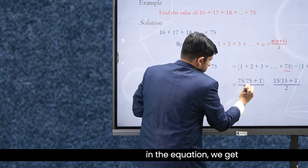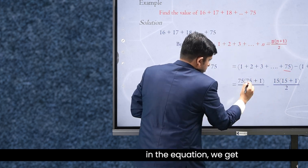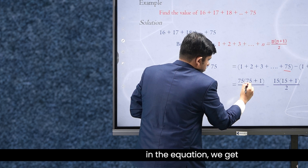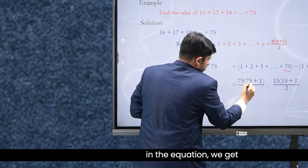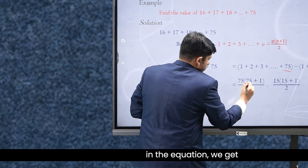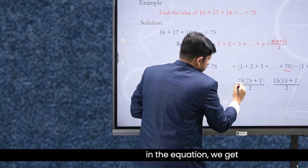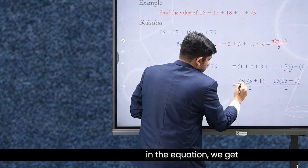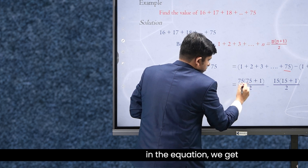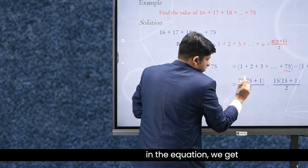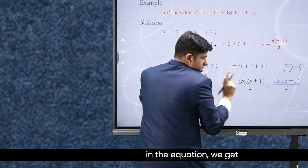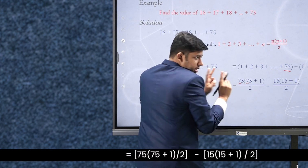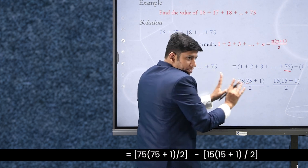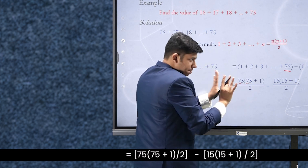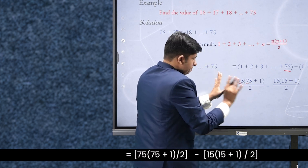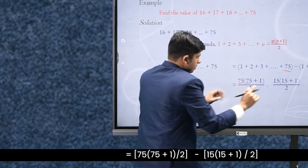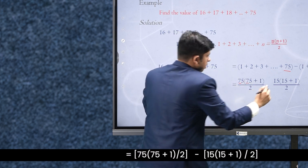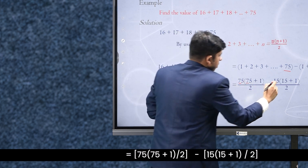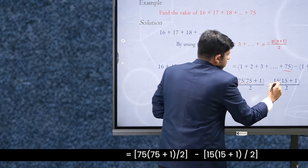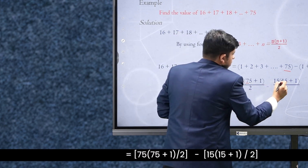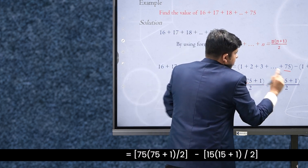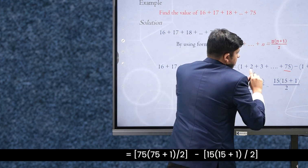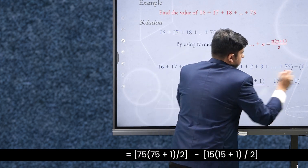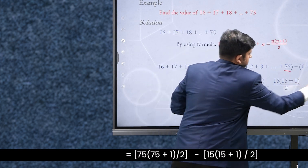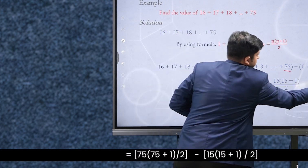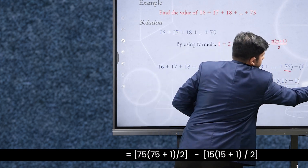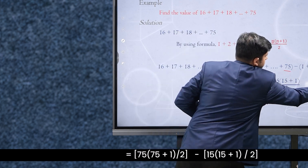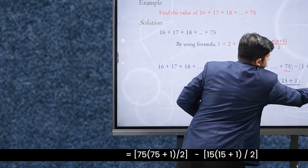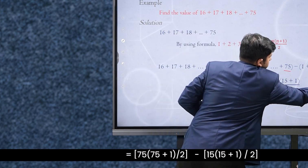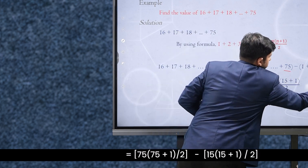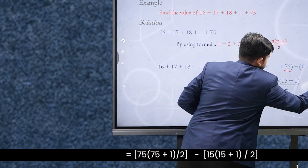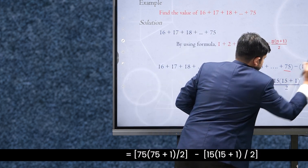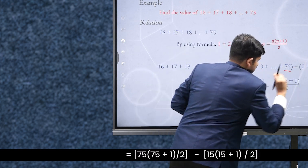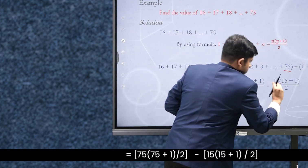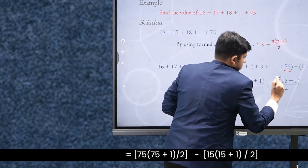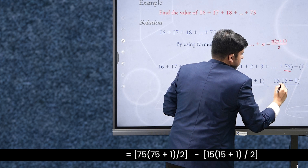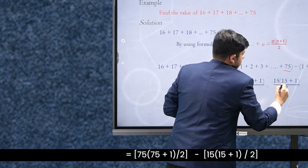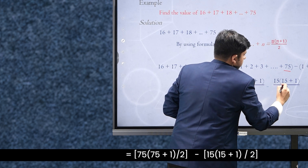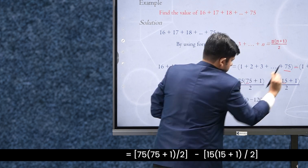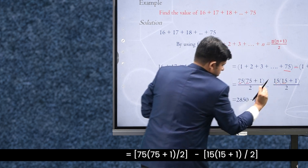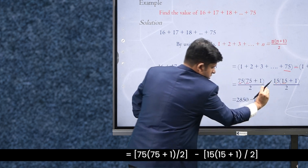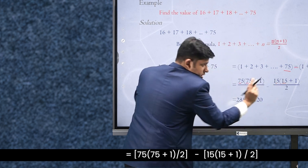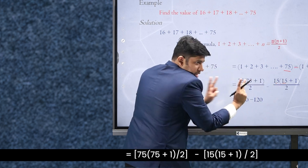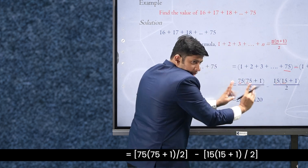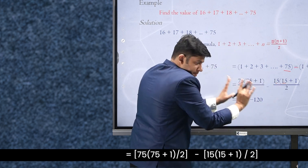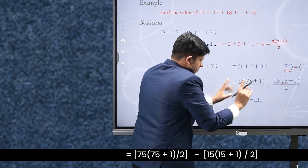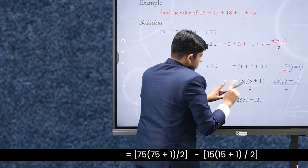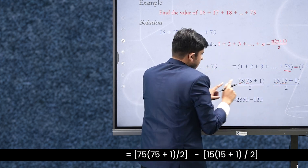the equations, we get 75 into 75 plus 1 by 2 minus 15 into 15 plus 1 by